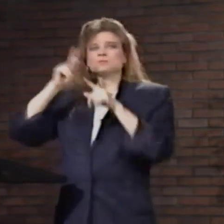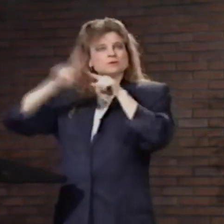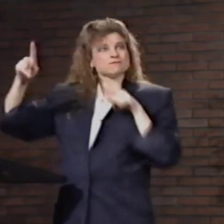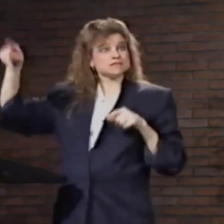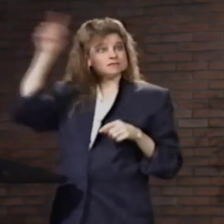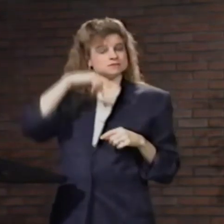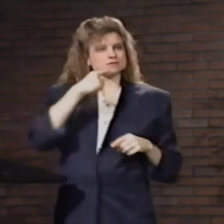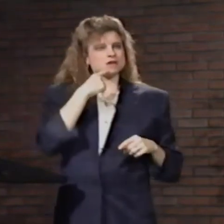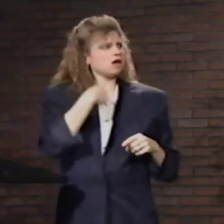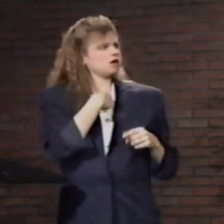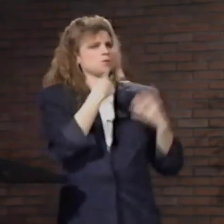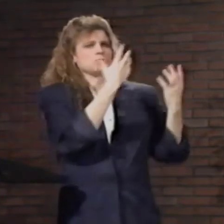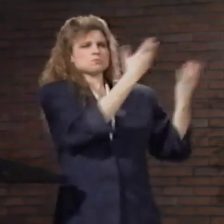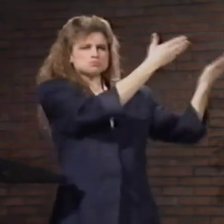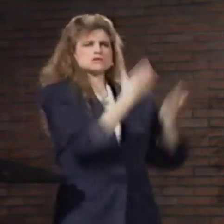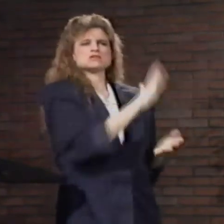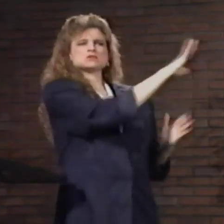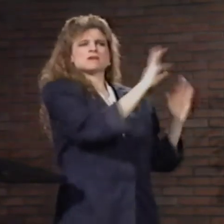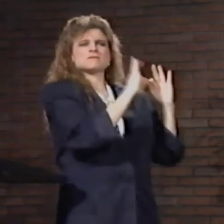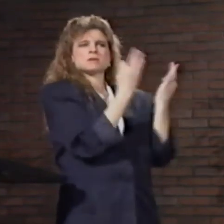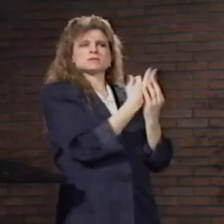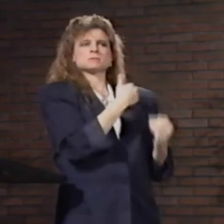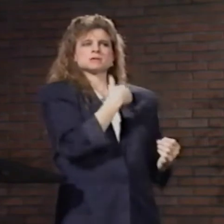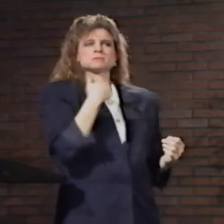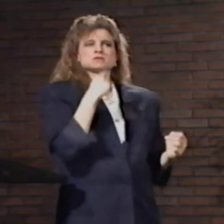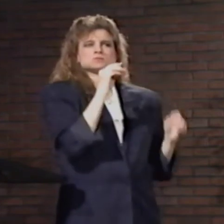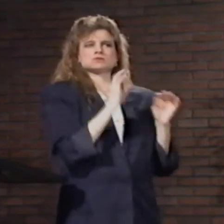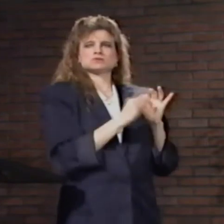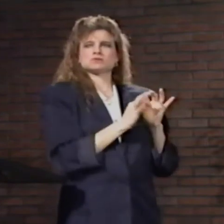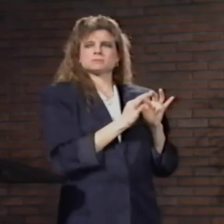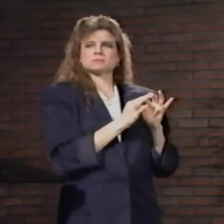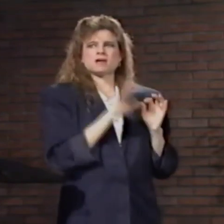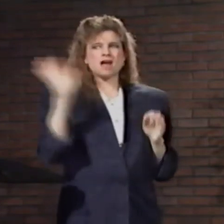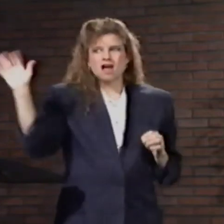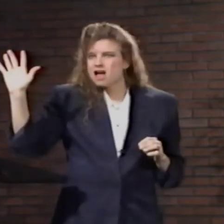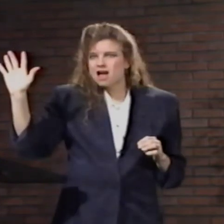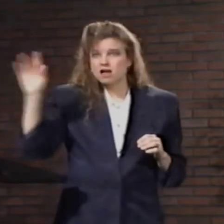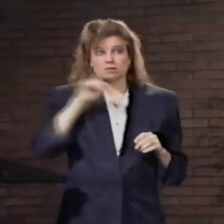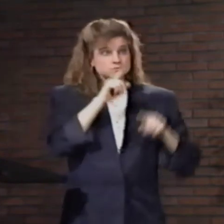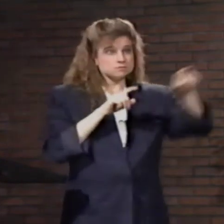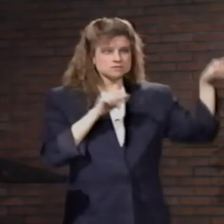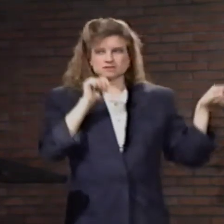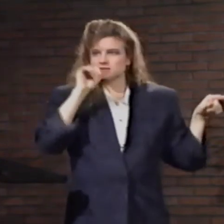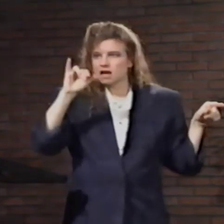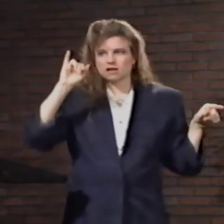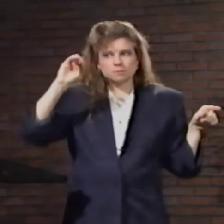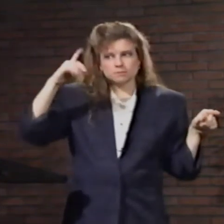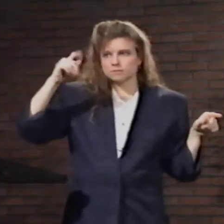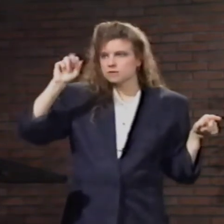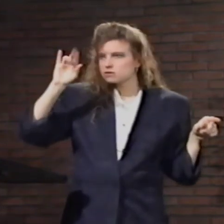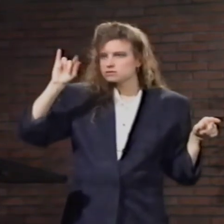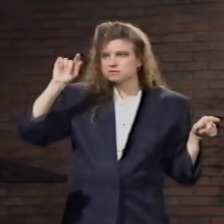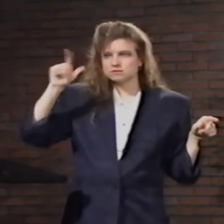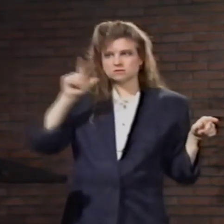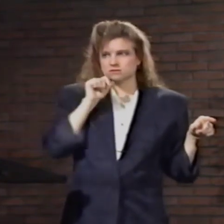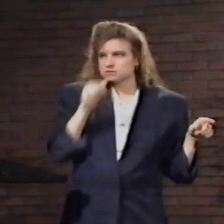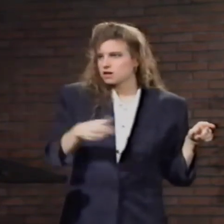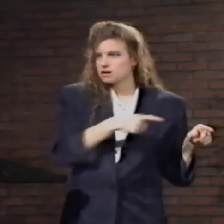doctor's office, they'll often bring in their children and say, "This is my family member, I want them to interpret for me." But they are not going